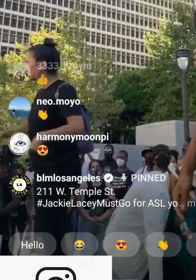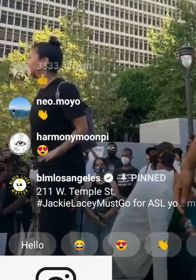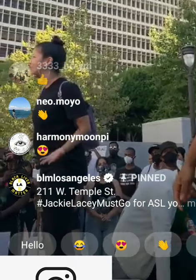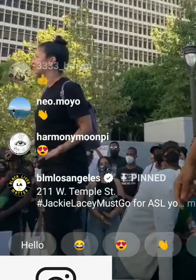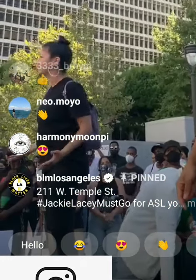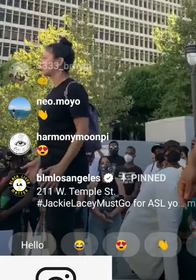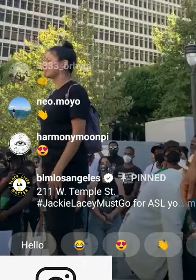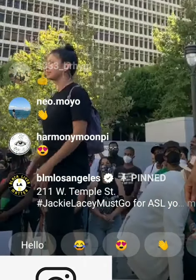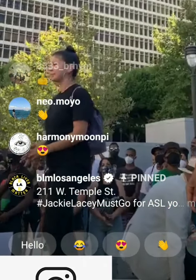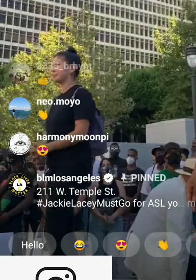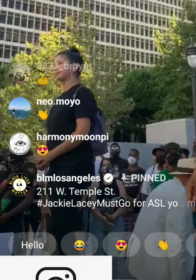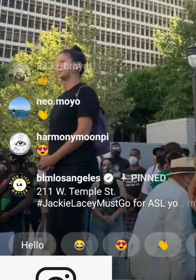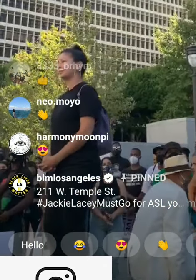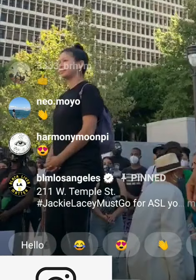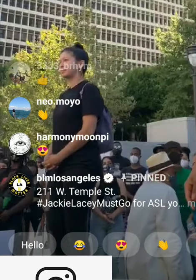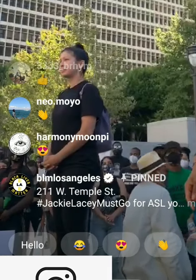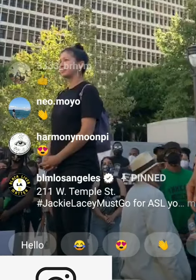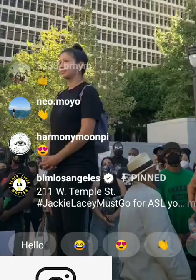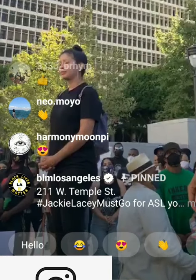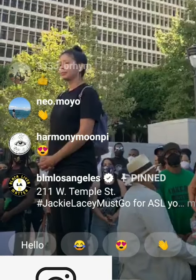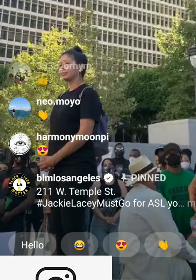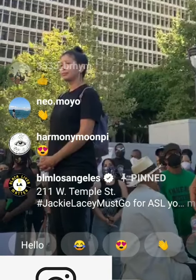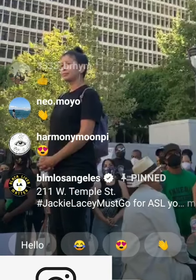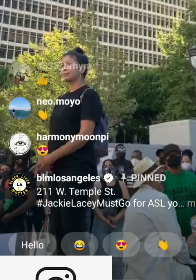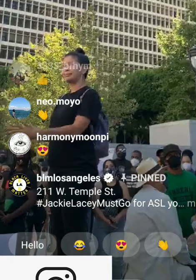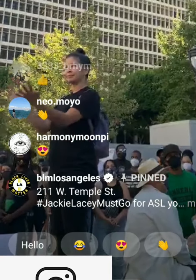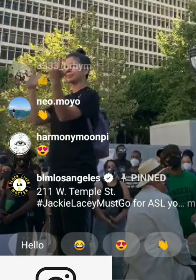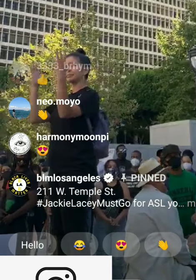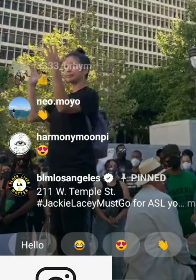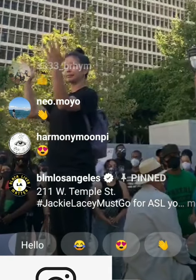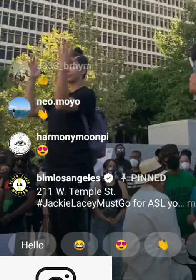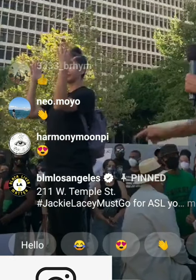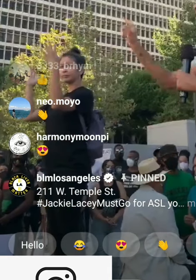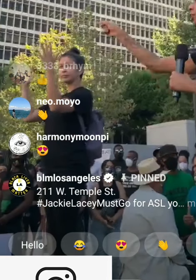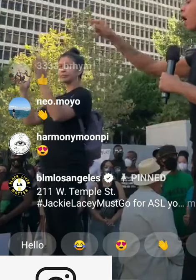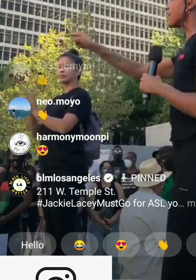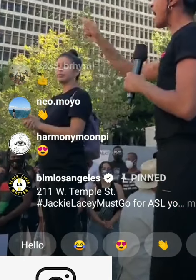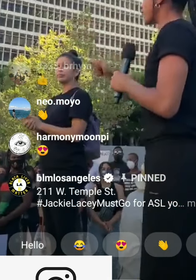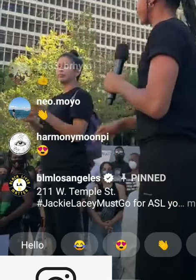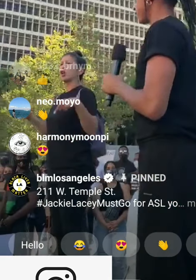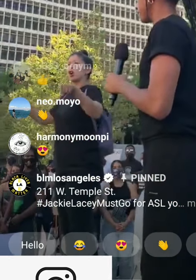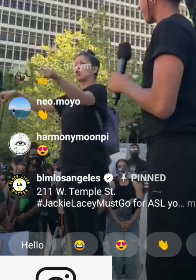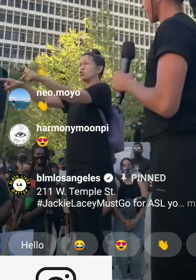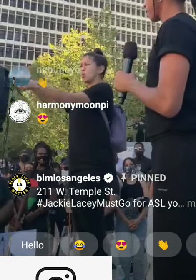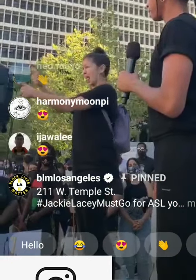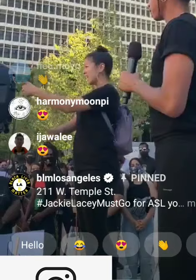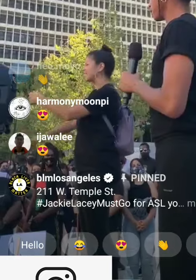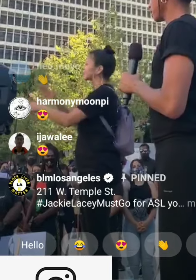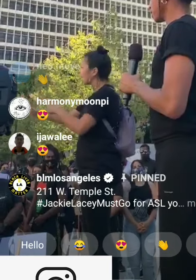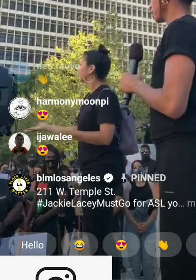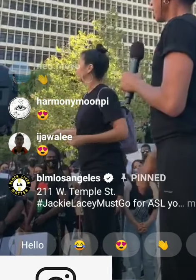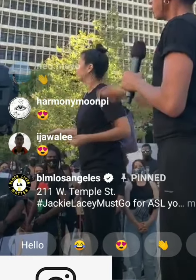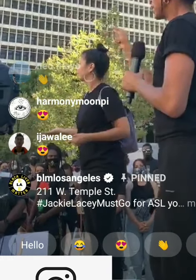are free. We ain't gonna stop. The people are free. Okay, second